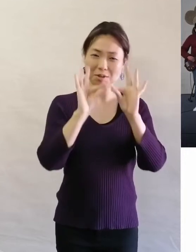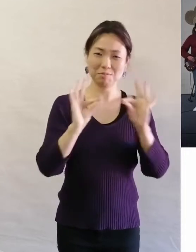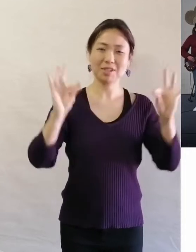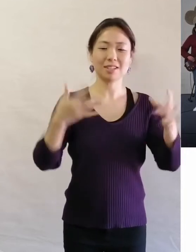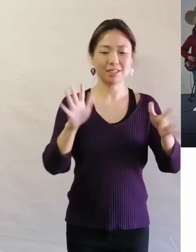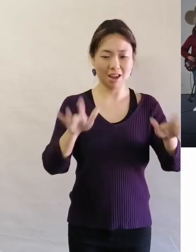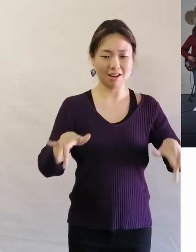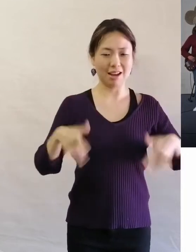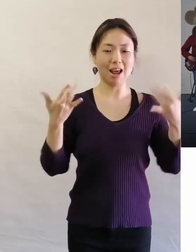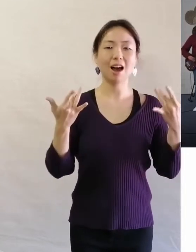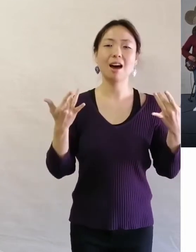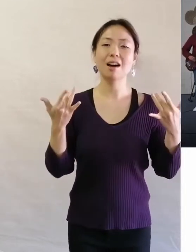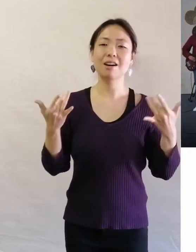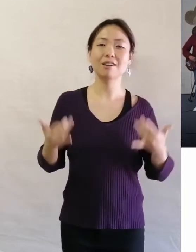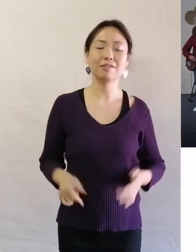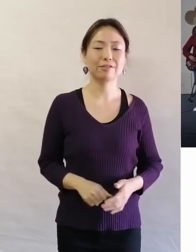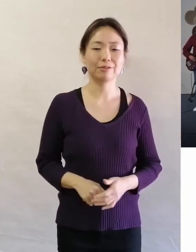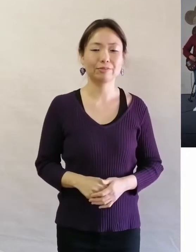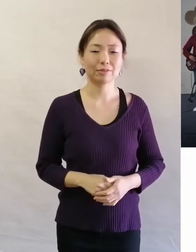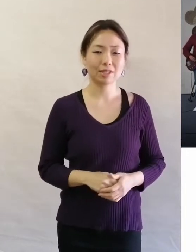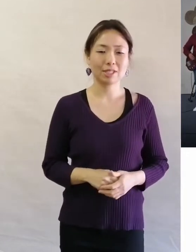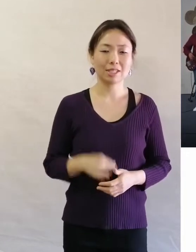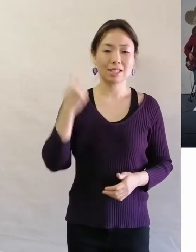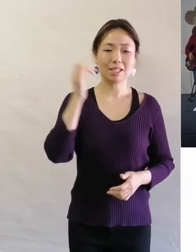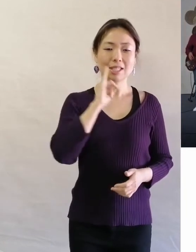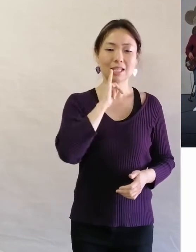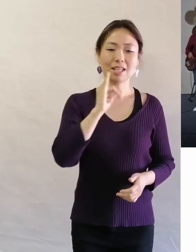love and peace and life.